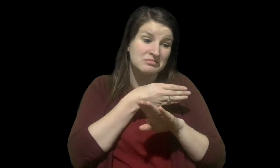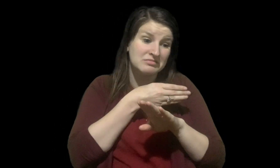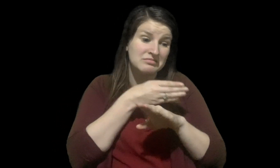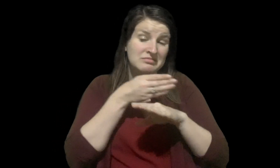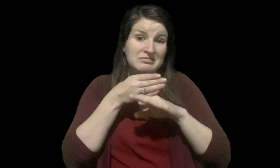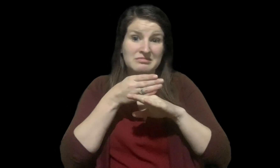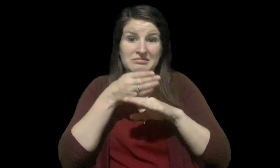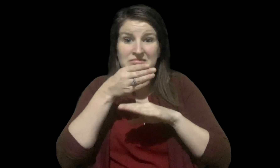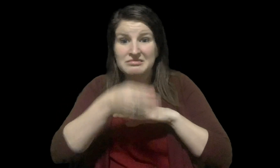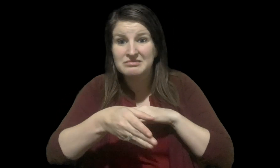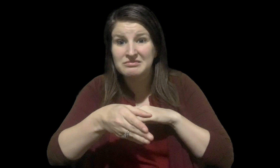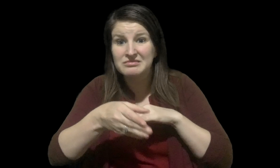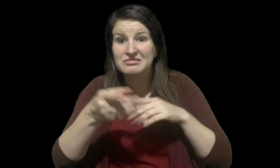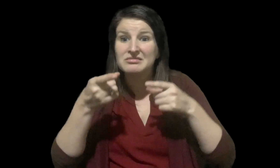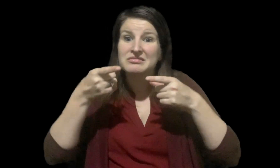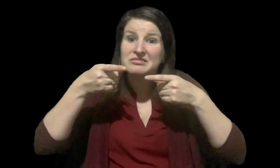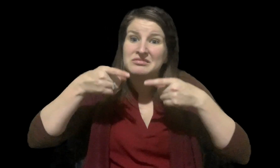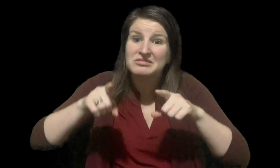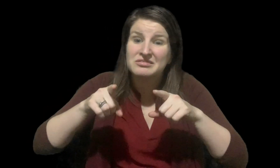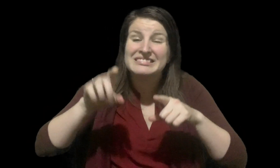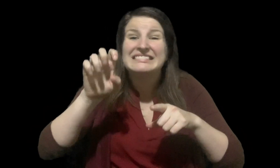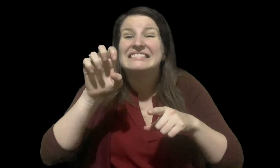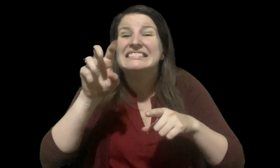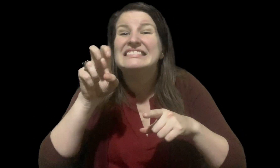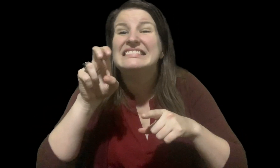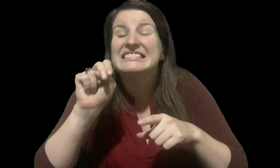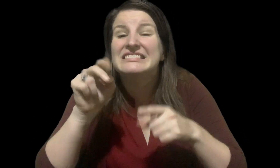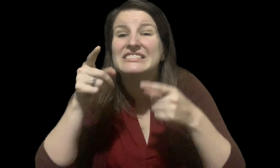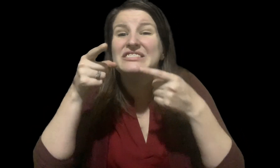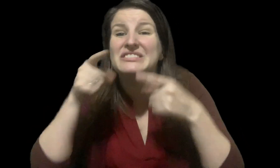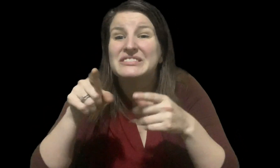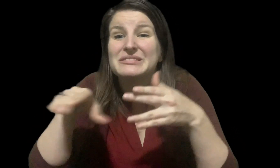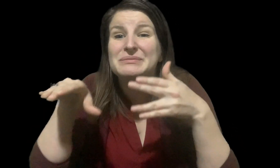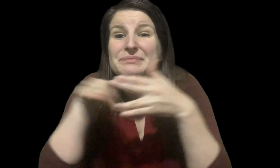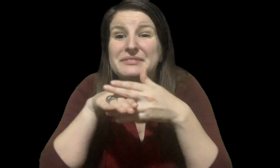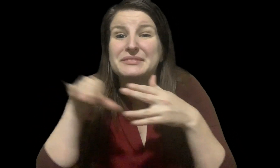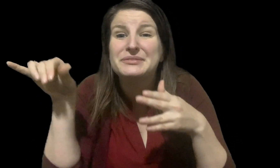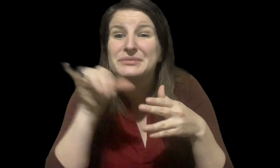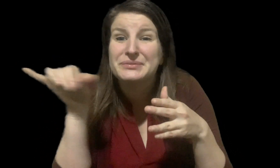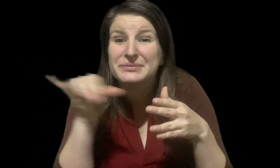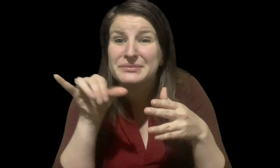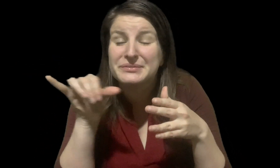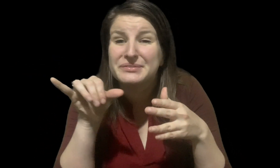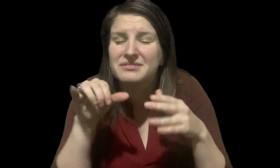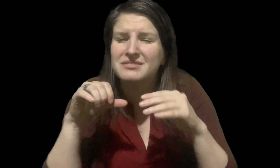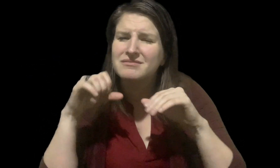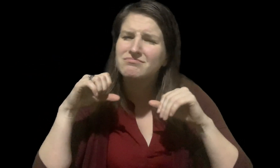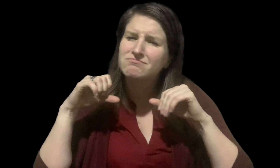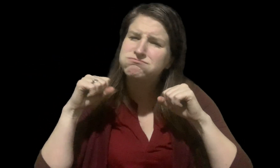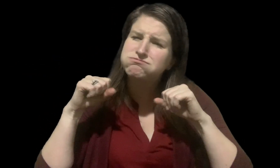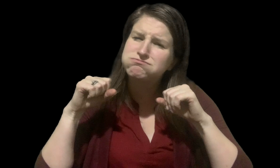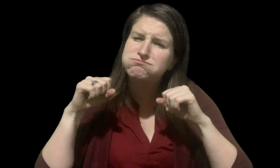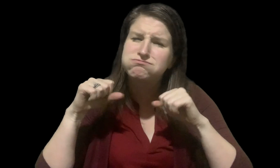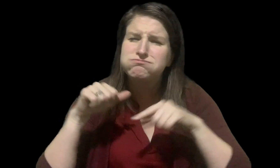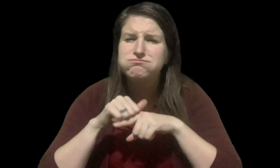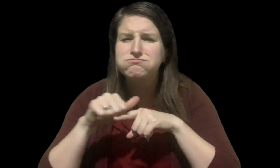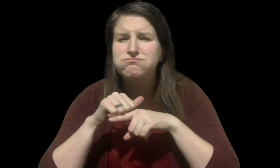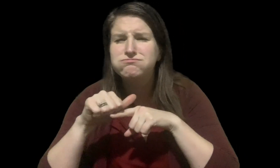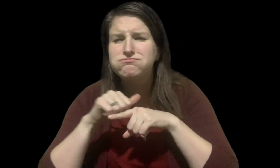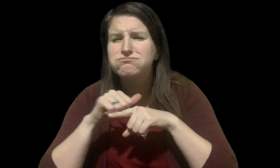It's important that both before, after, during class, even during the breaks as well, that you